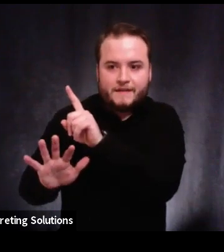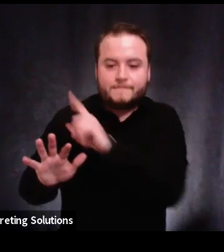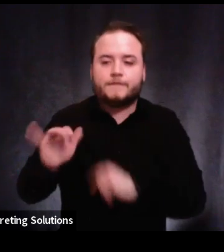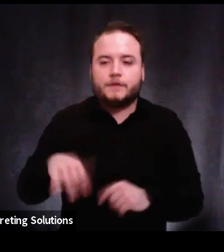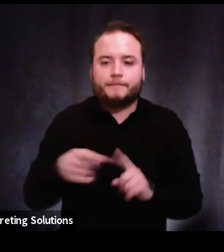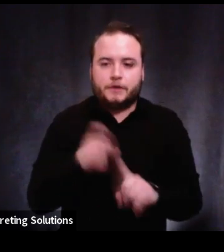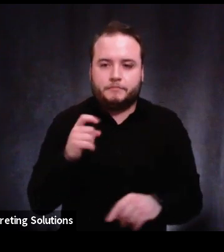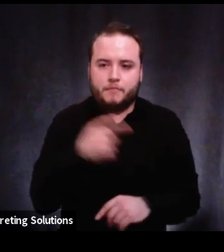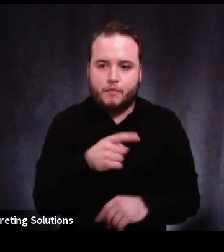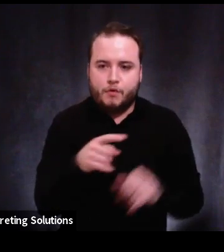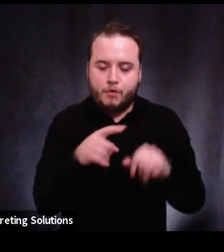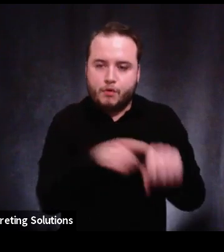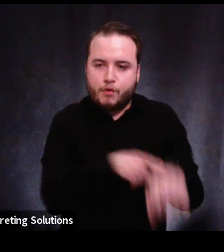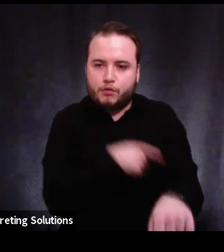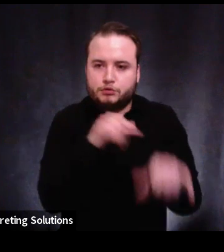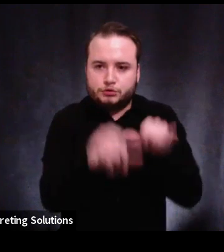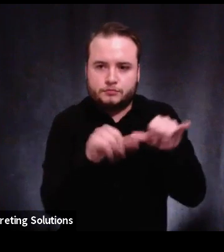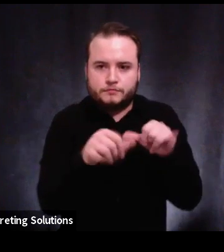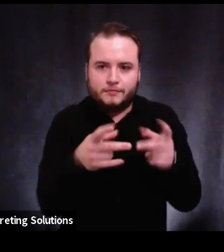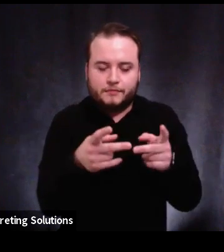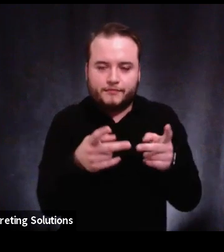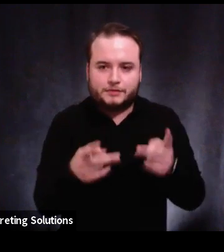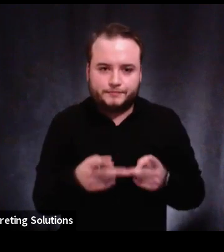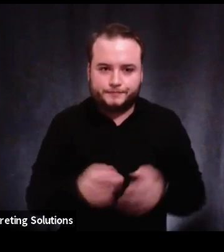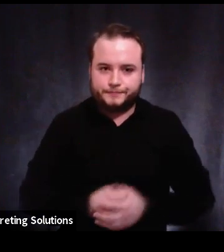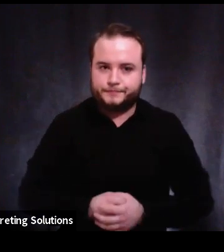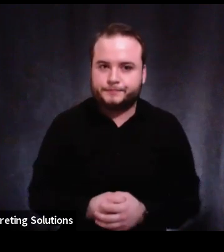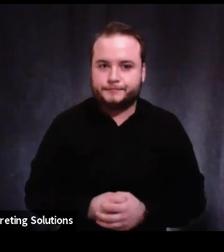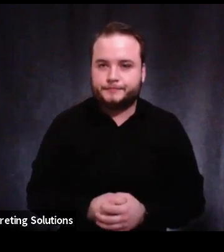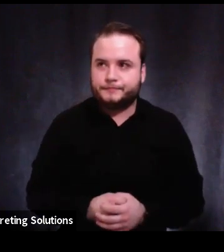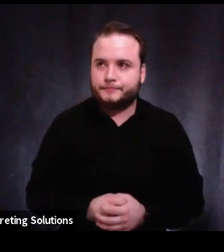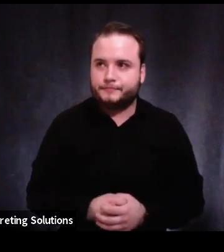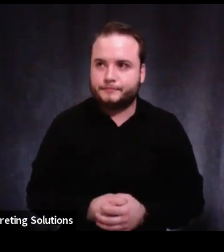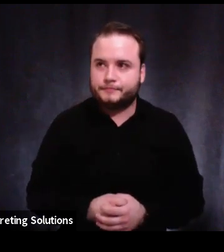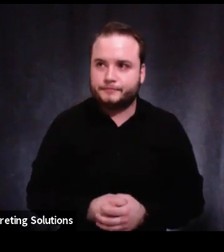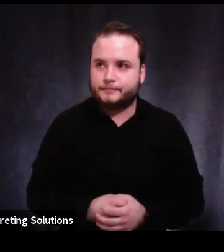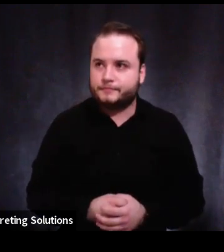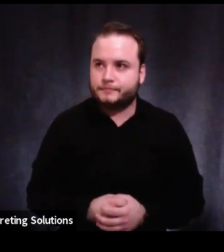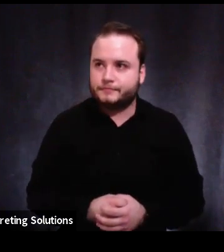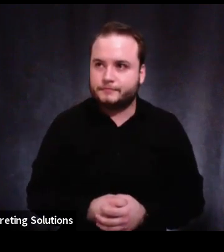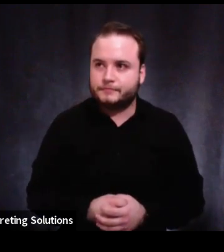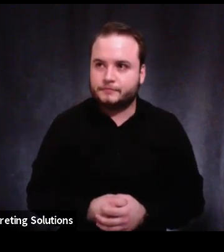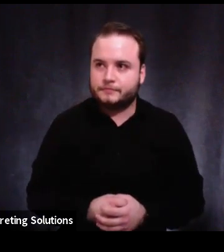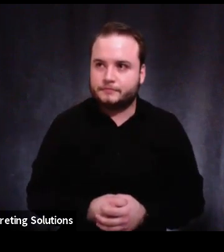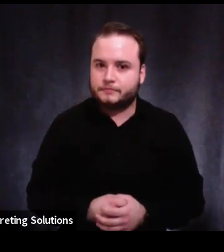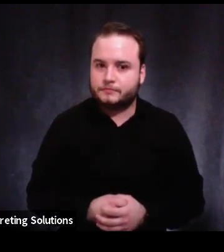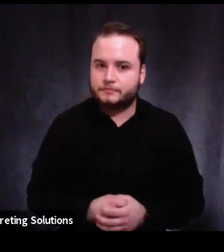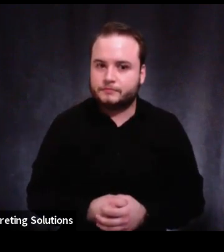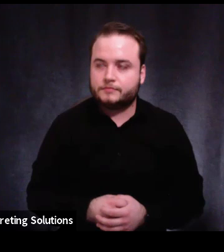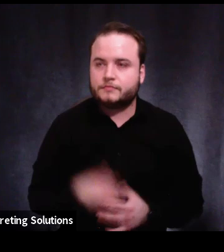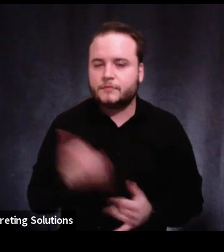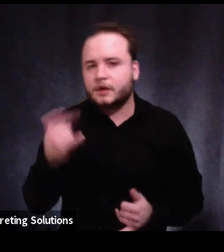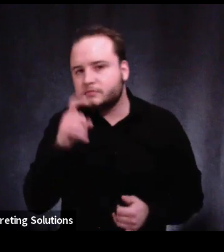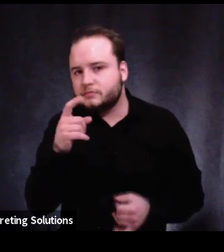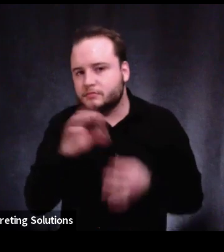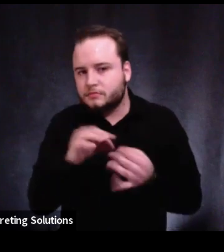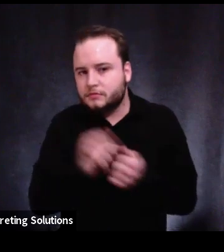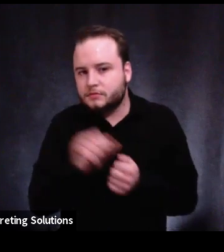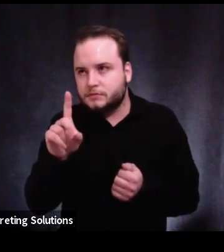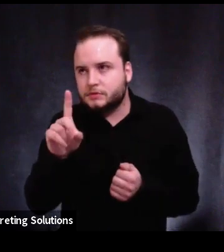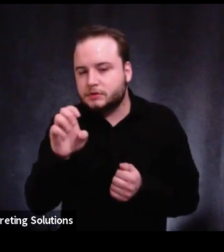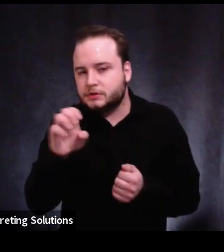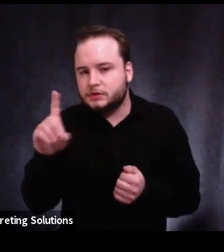Right. Okay, great. And about the DEED stuff? Yes. So as we mentioned, there is a